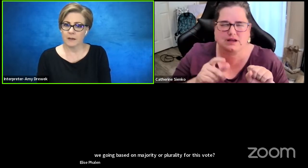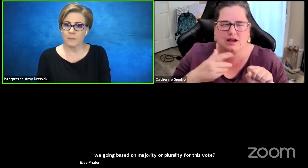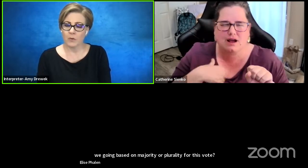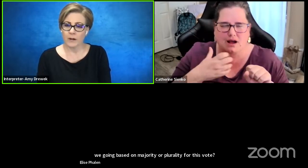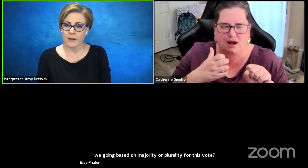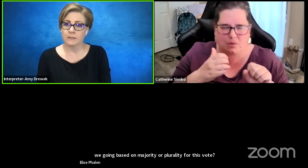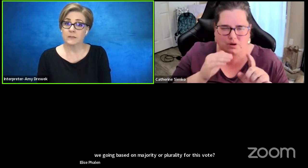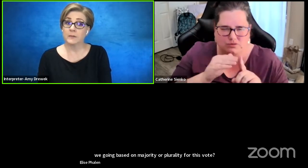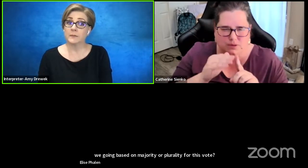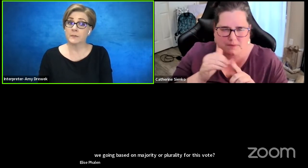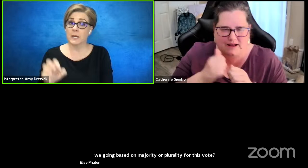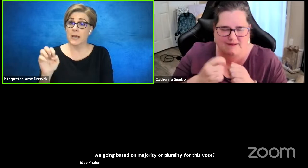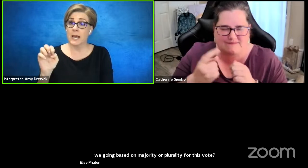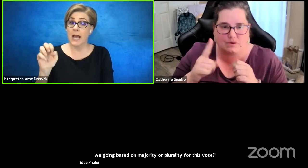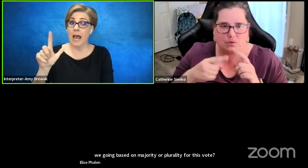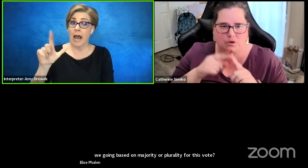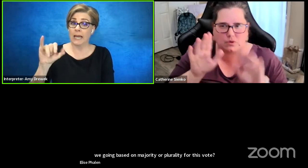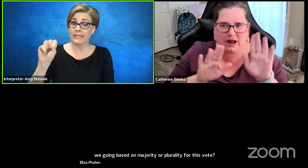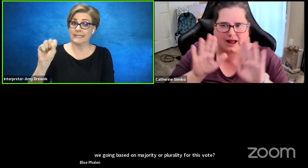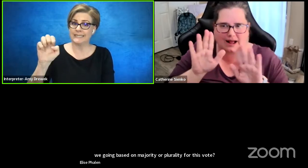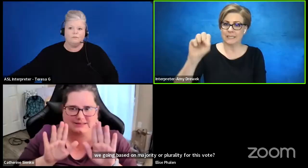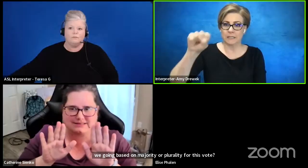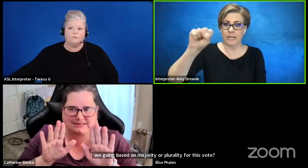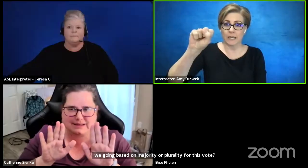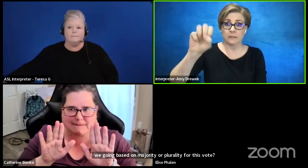Yes, I'm it's a majority seeing vote. more Thank you. hands.